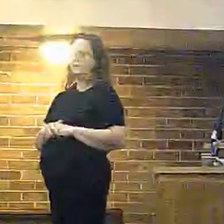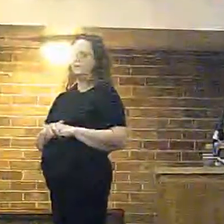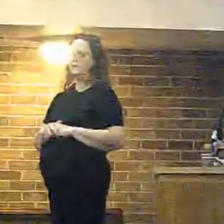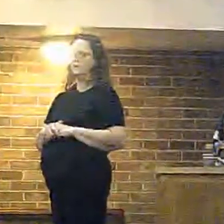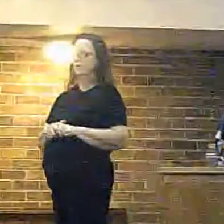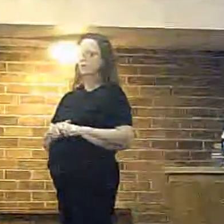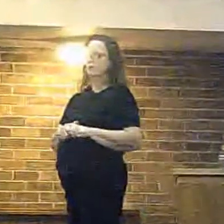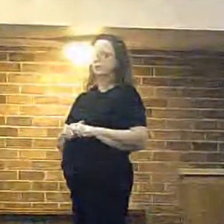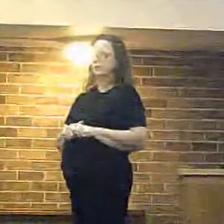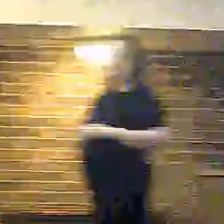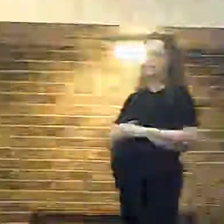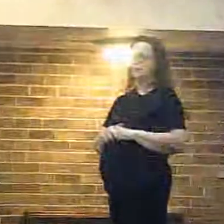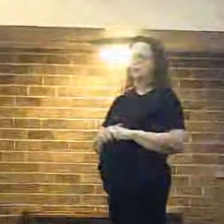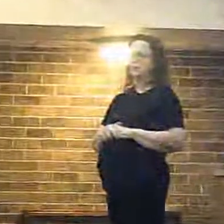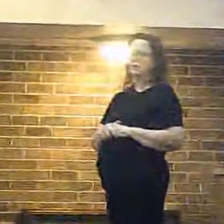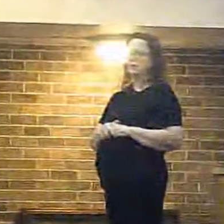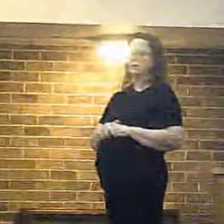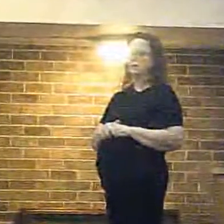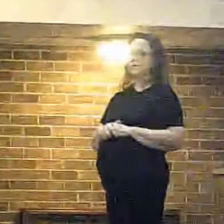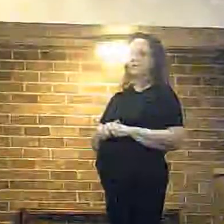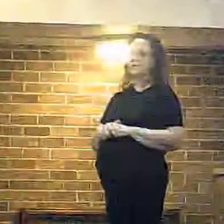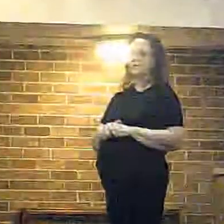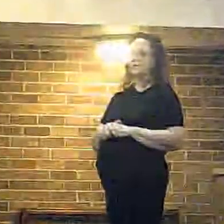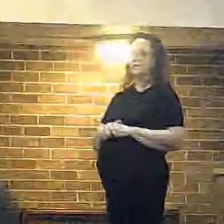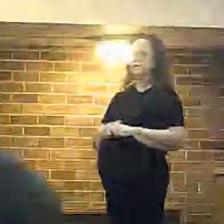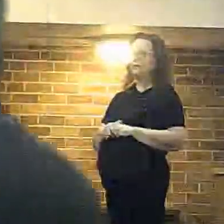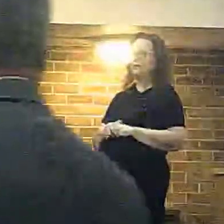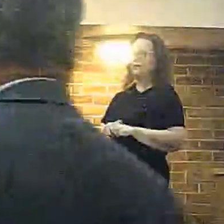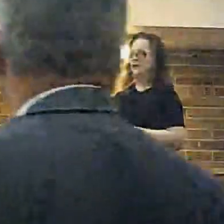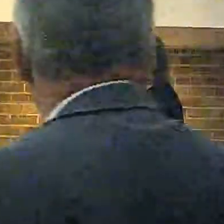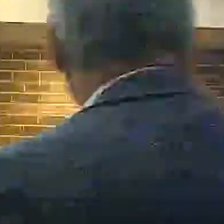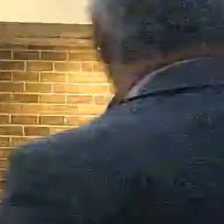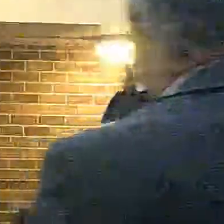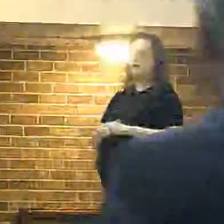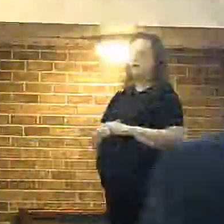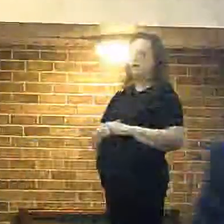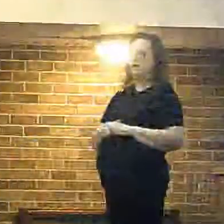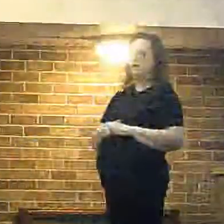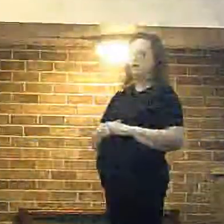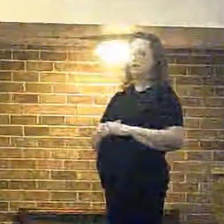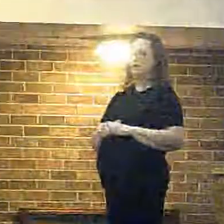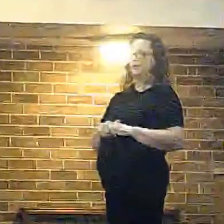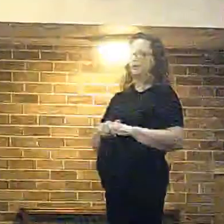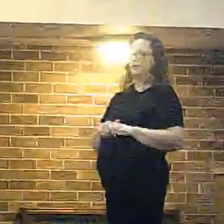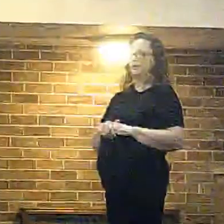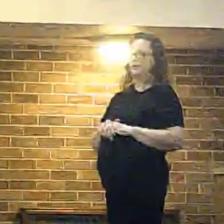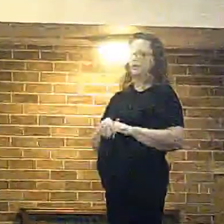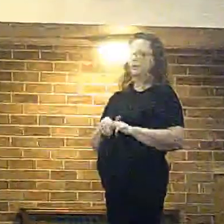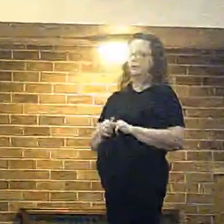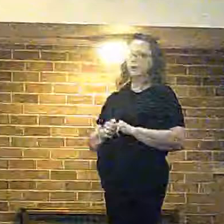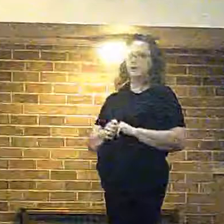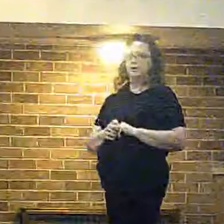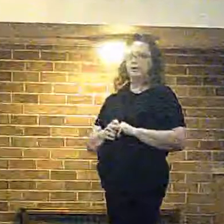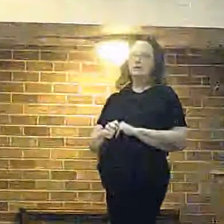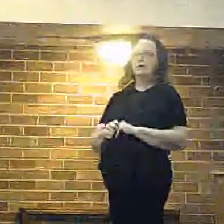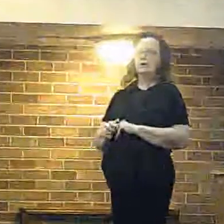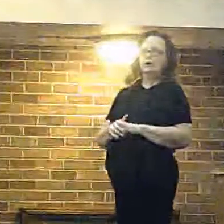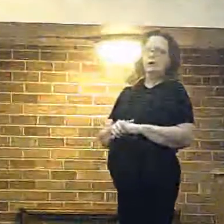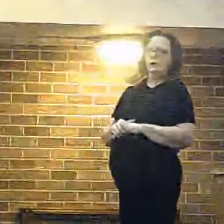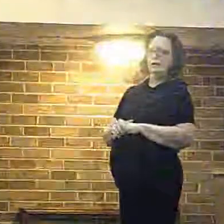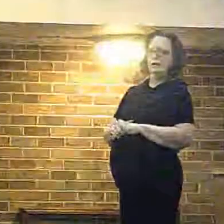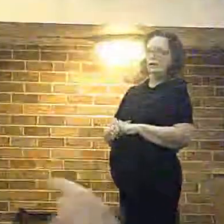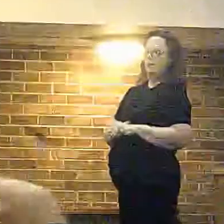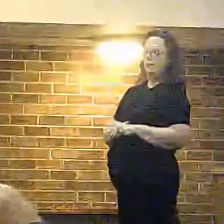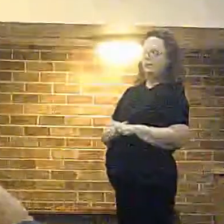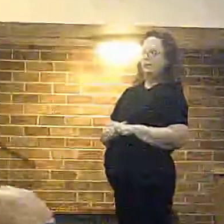No. You spoke twice already previously, and I came away having listened to you. Just be polite,